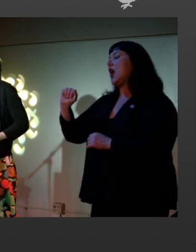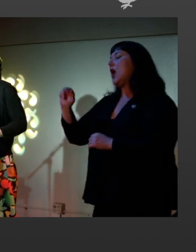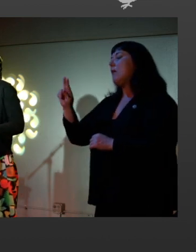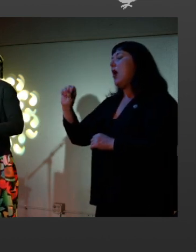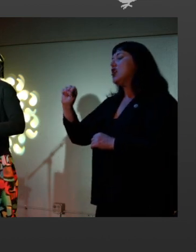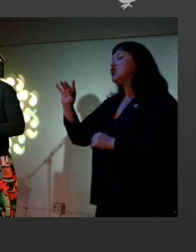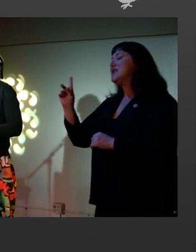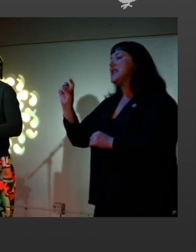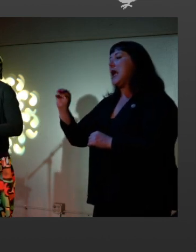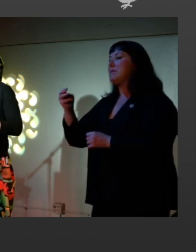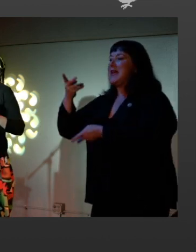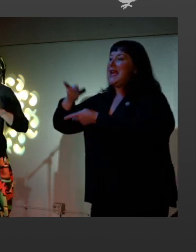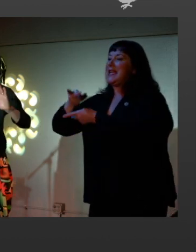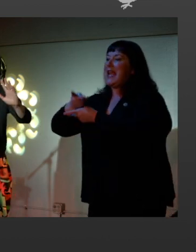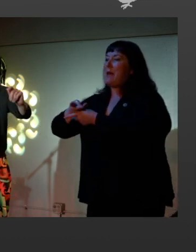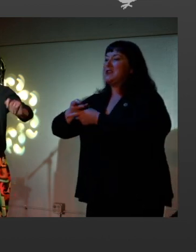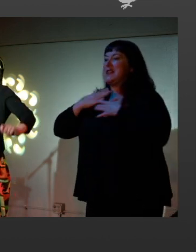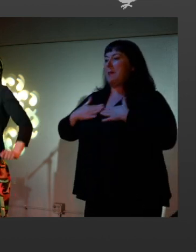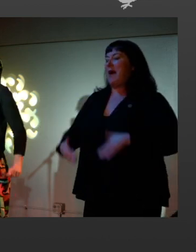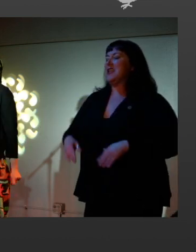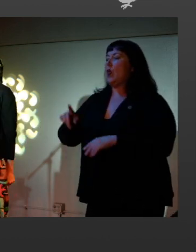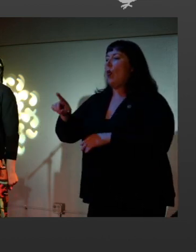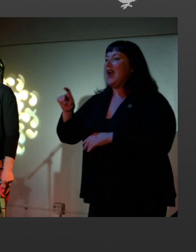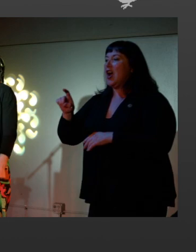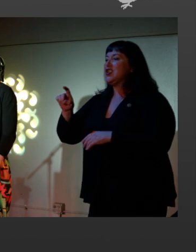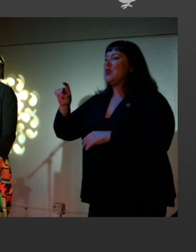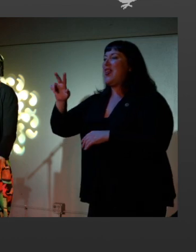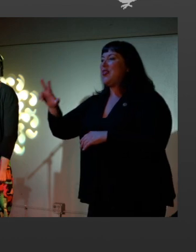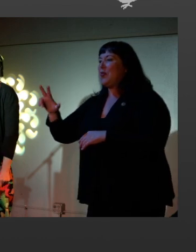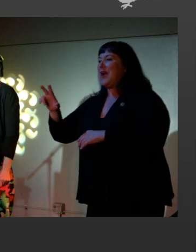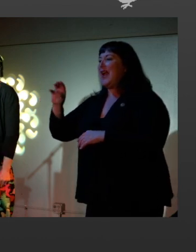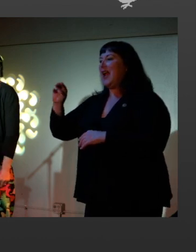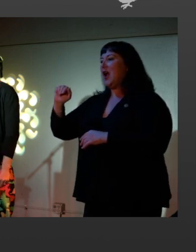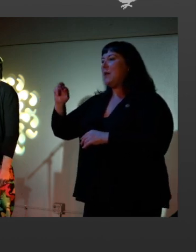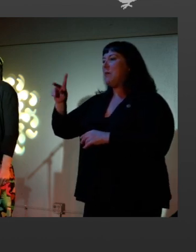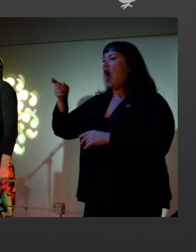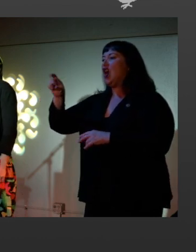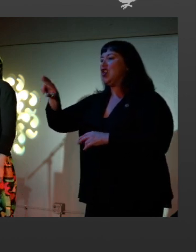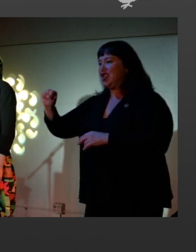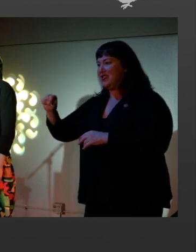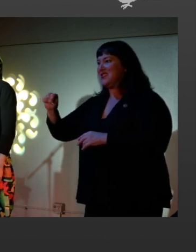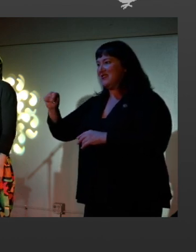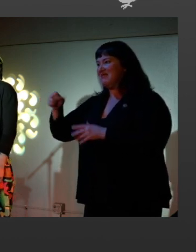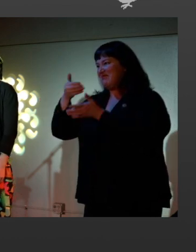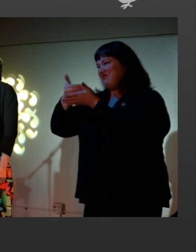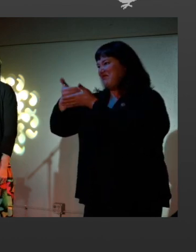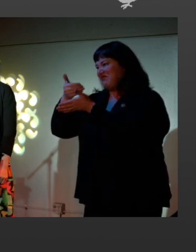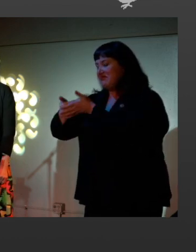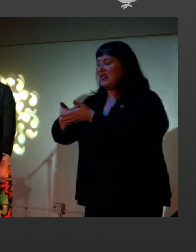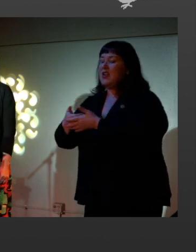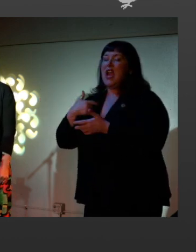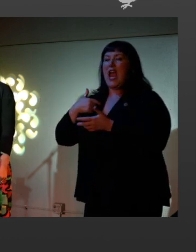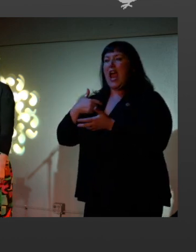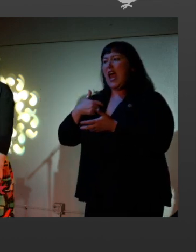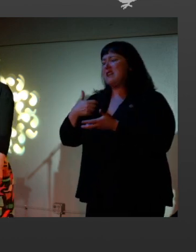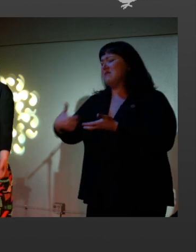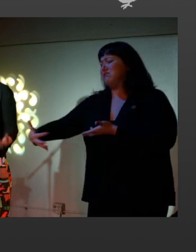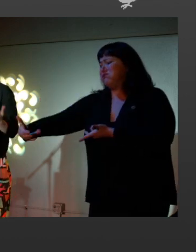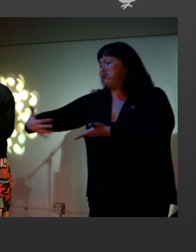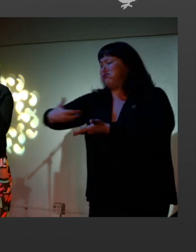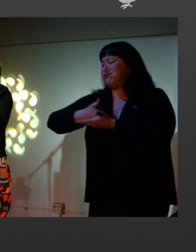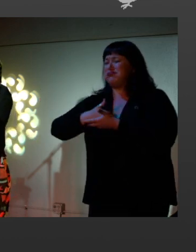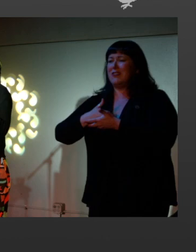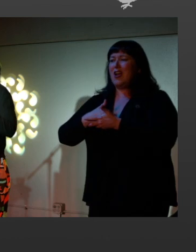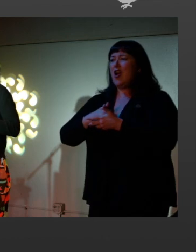bodies of 103 martyrs just down the hall from the bedrooms. He had amassed thousands of holy relics, like